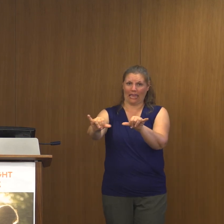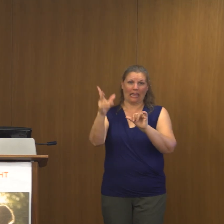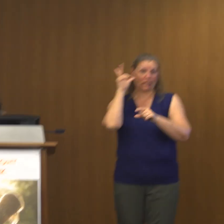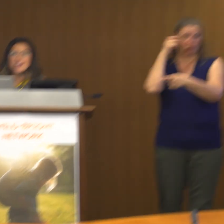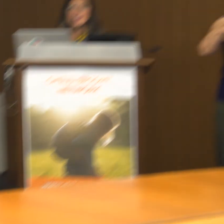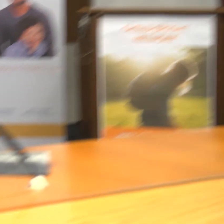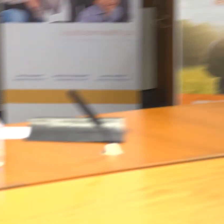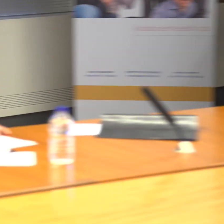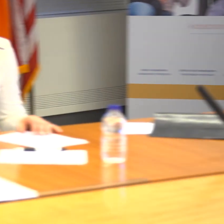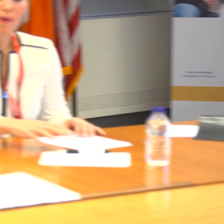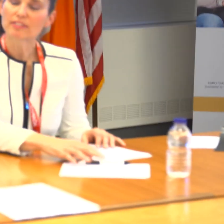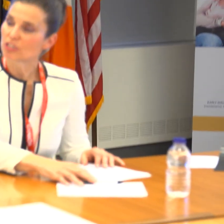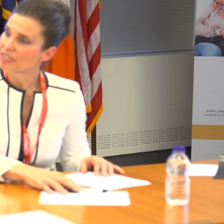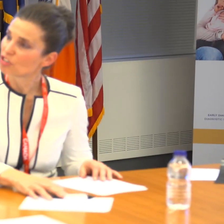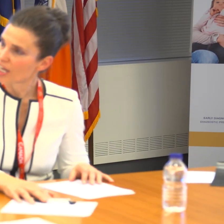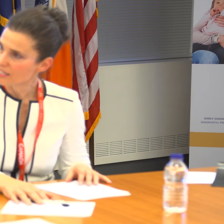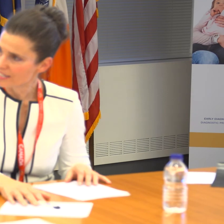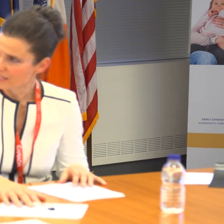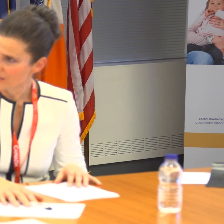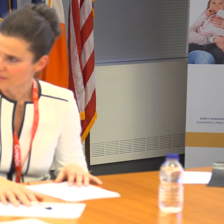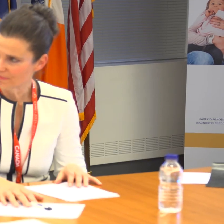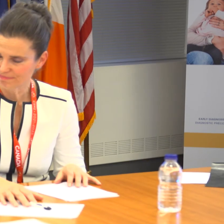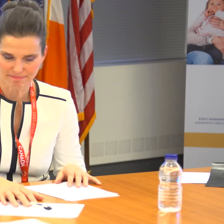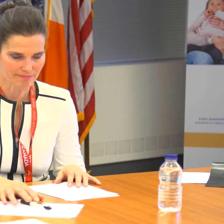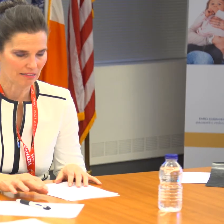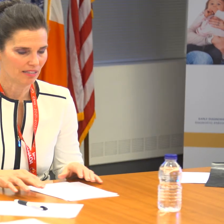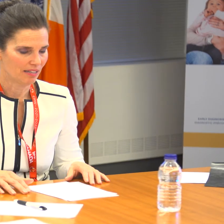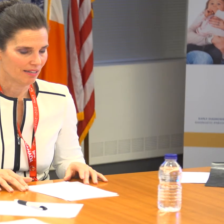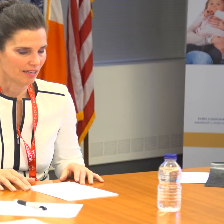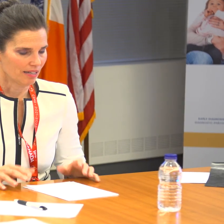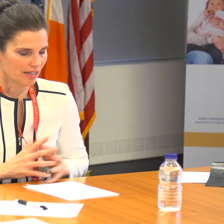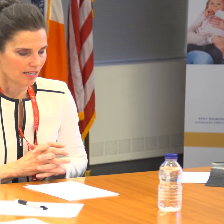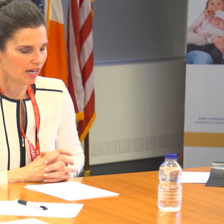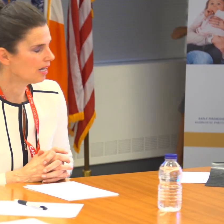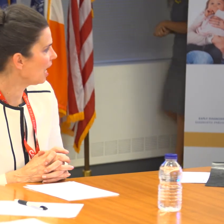me? Yep. And I hope I do it justice.